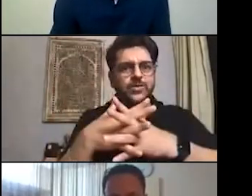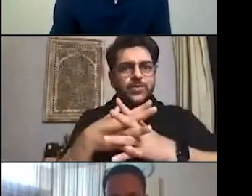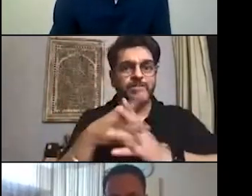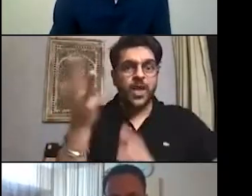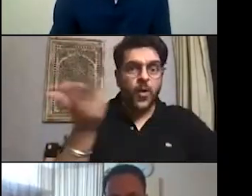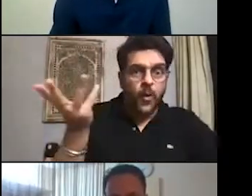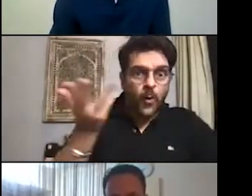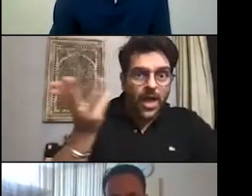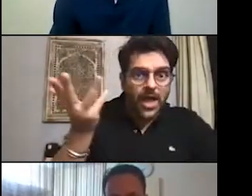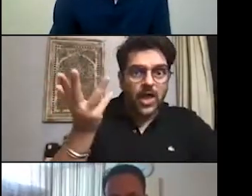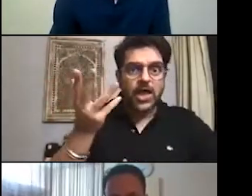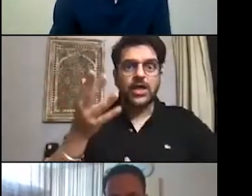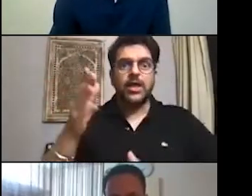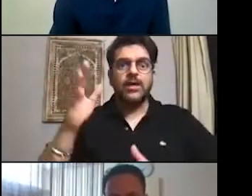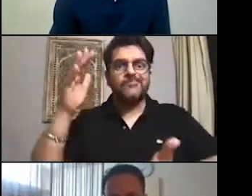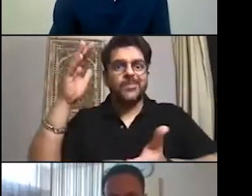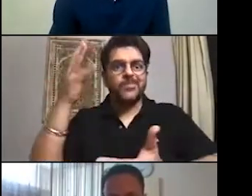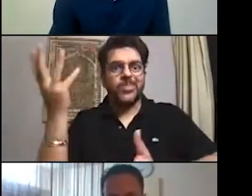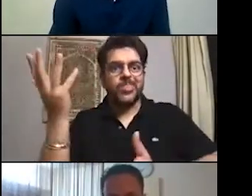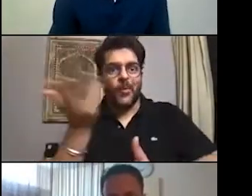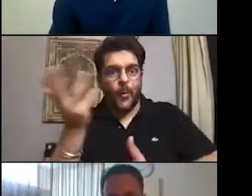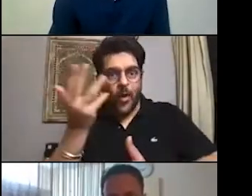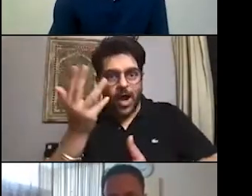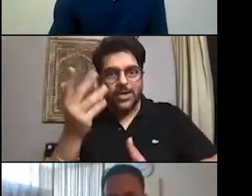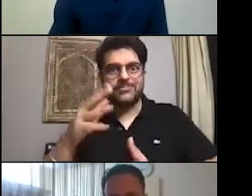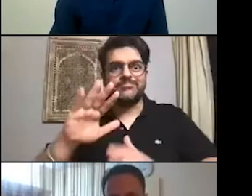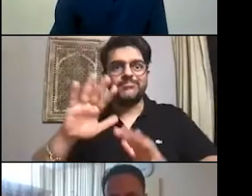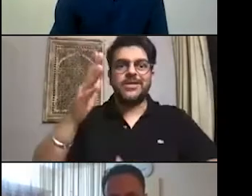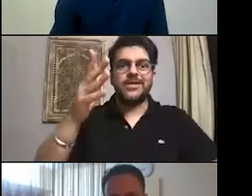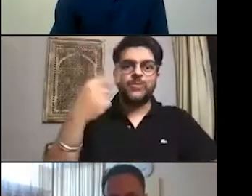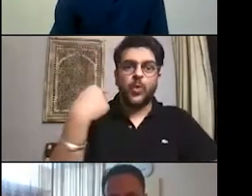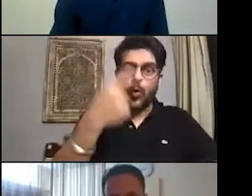So all what, where,